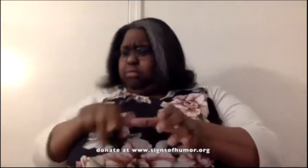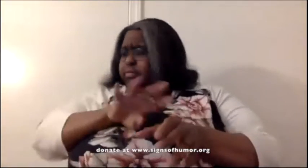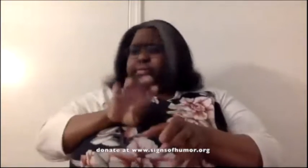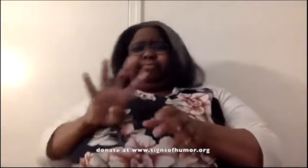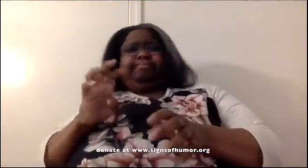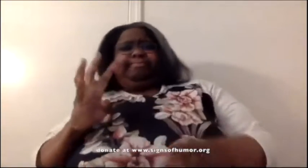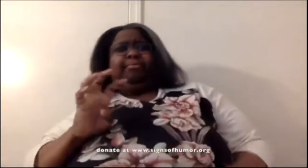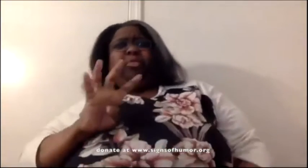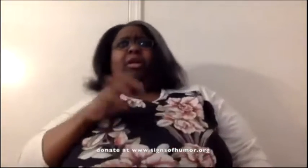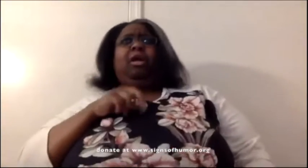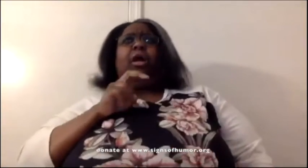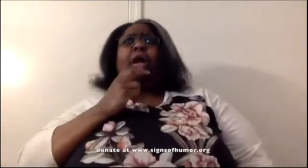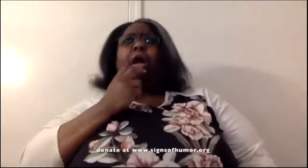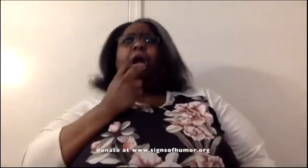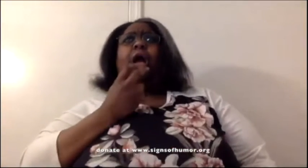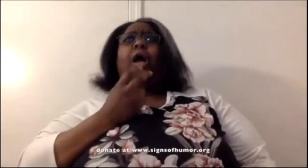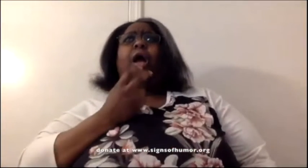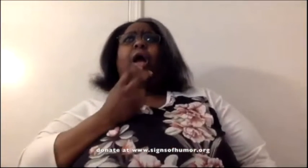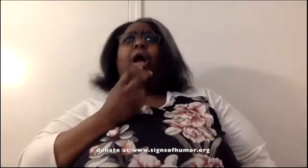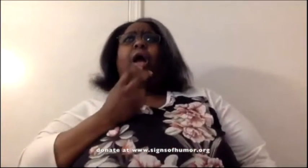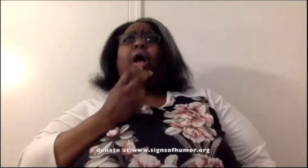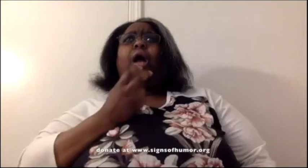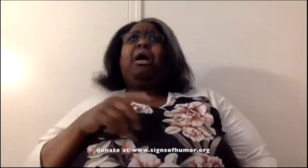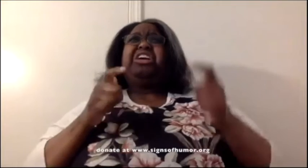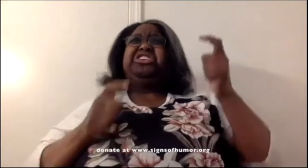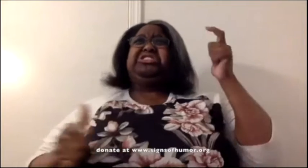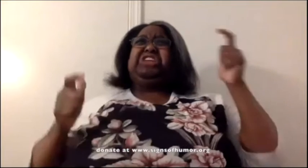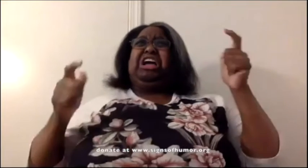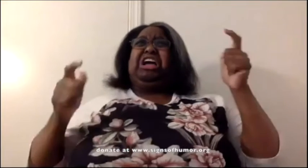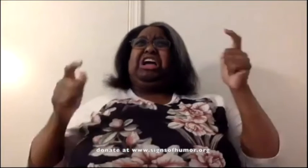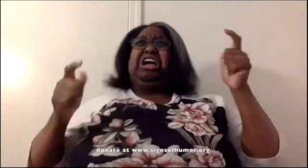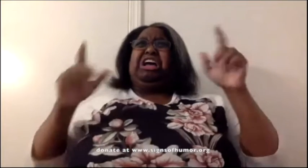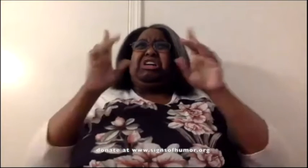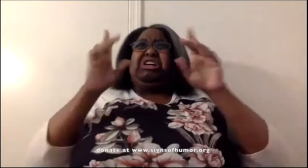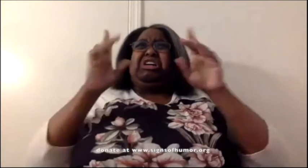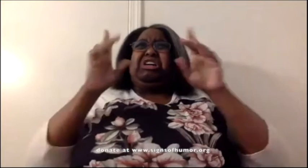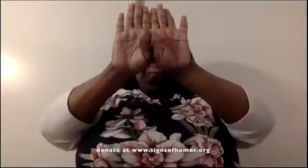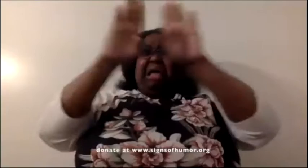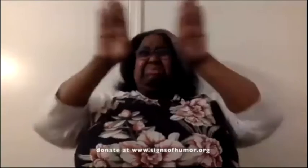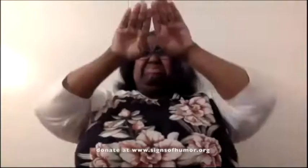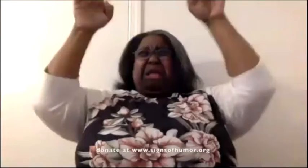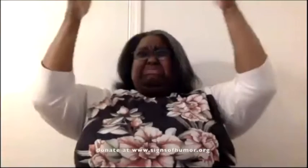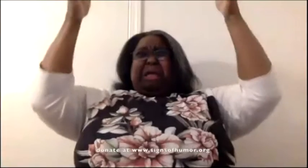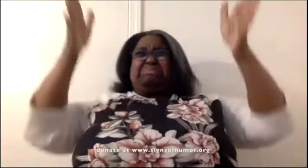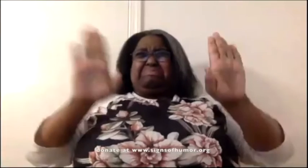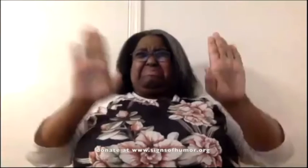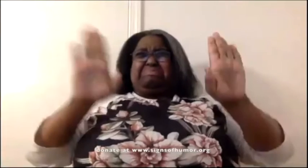lot. So we all got out and headed towards the building. And as I told you guys, it was huge.